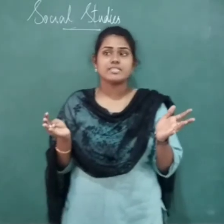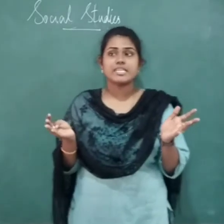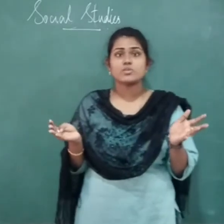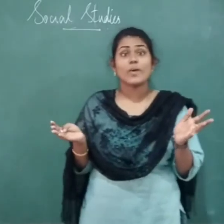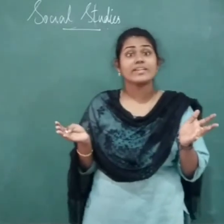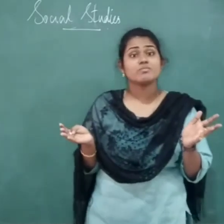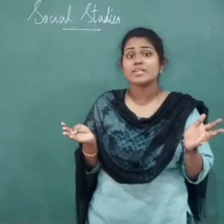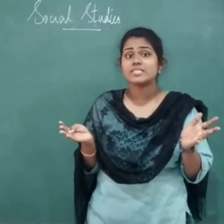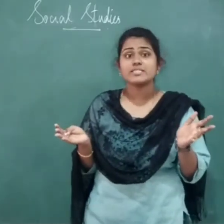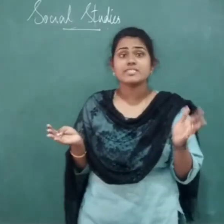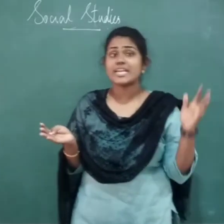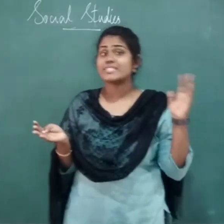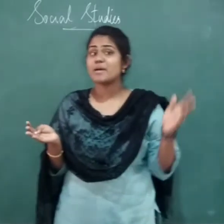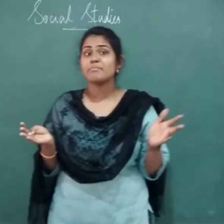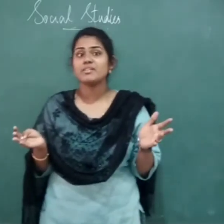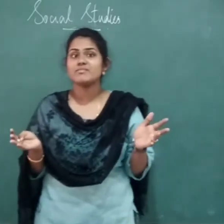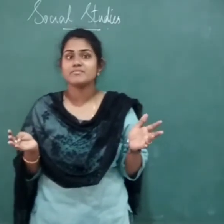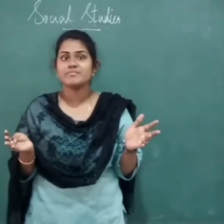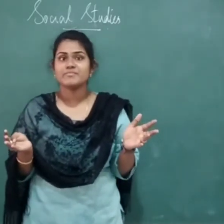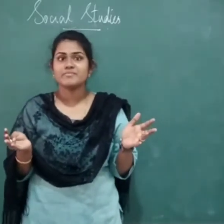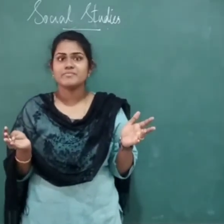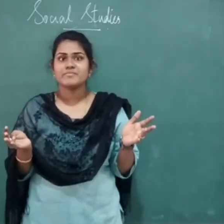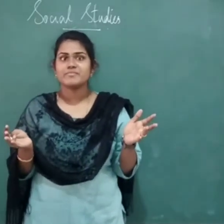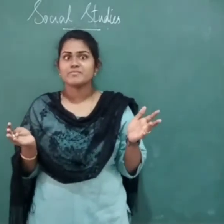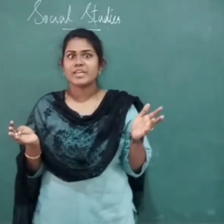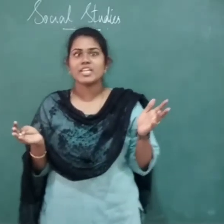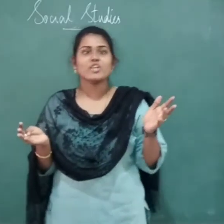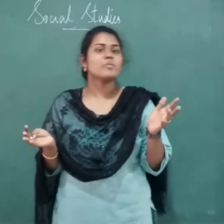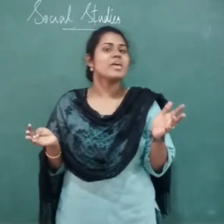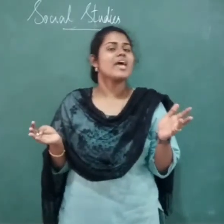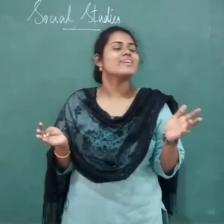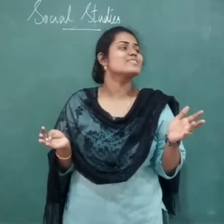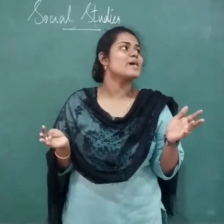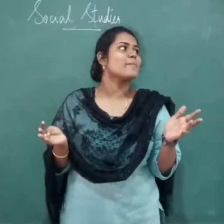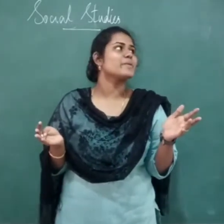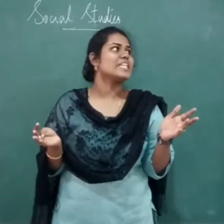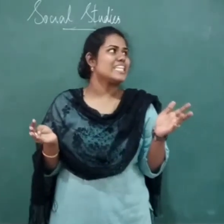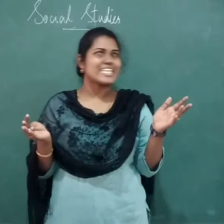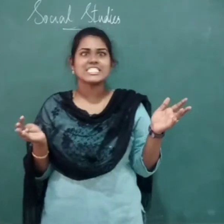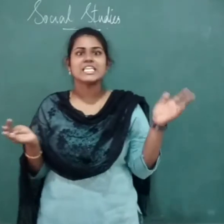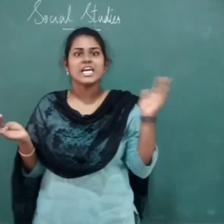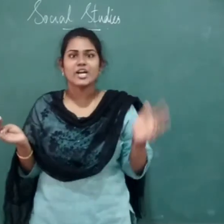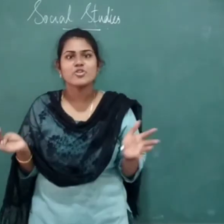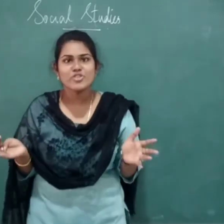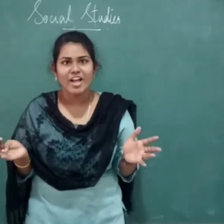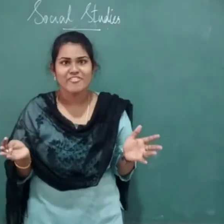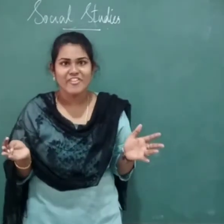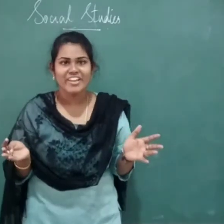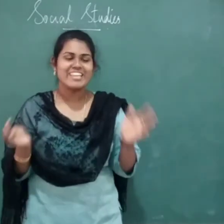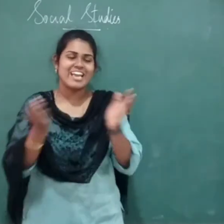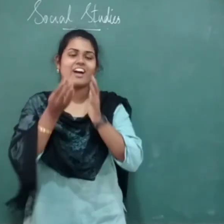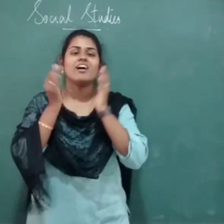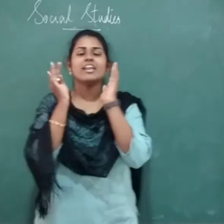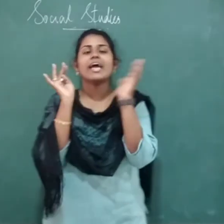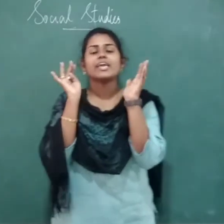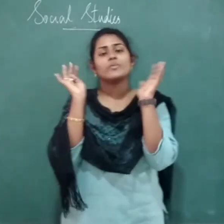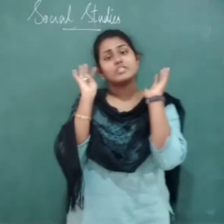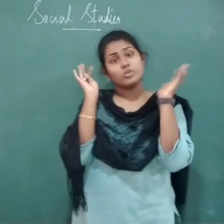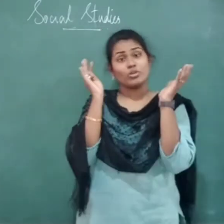Yes, widespread diseases example. Can you give me an example? Yes, Corona, fine. Yeah, likewise, those days